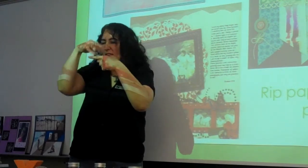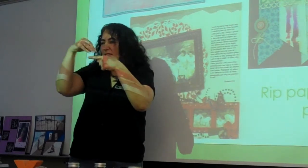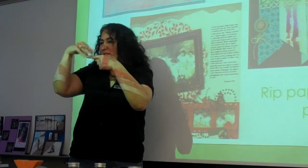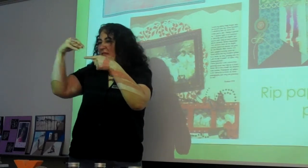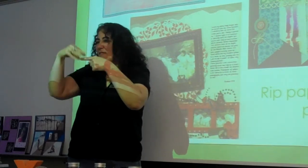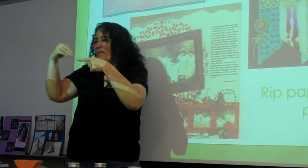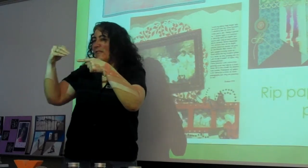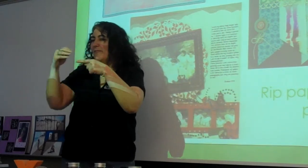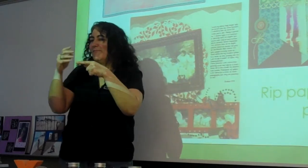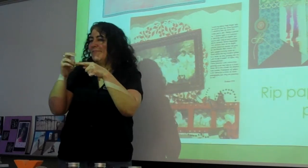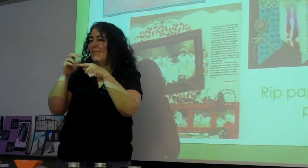You can use some